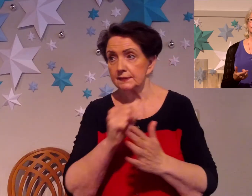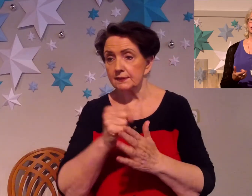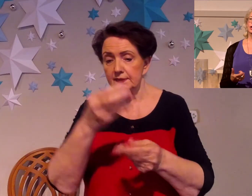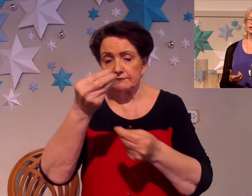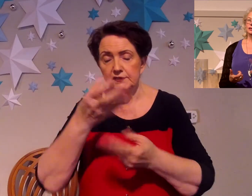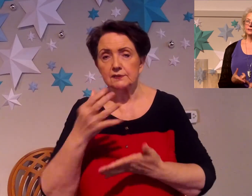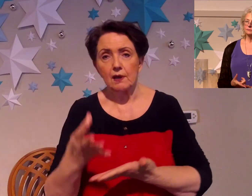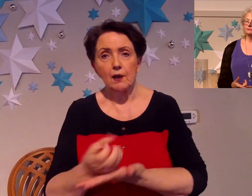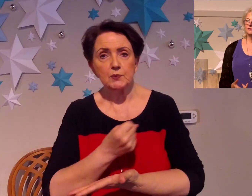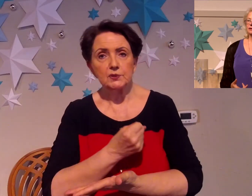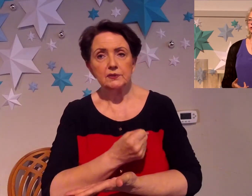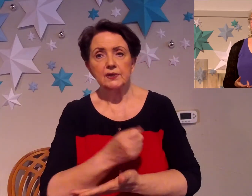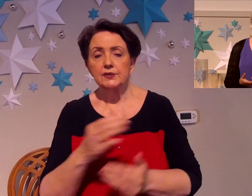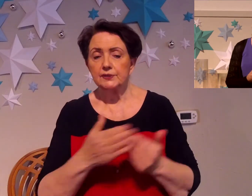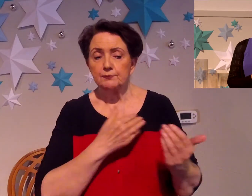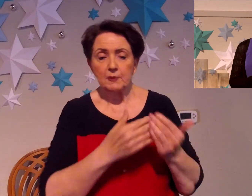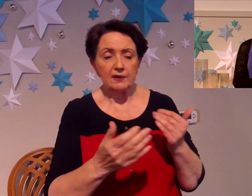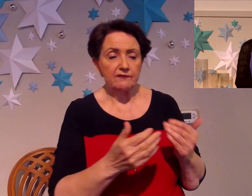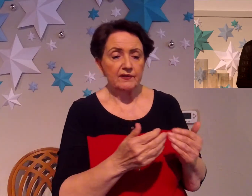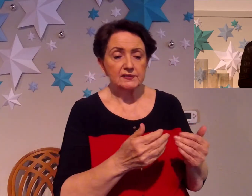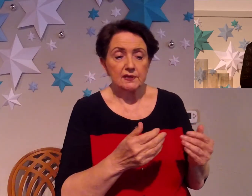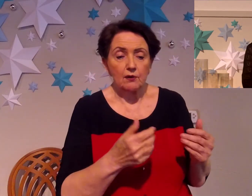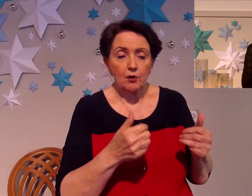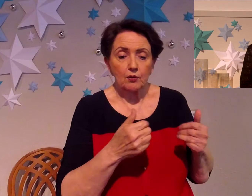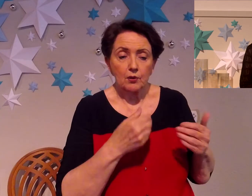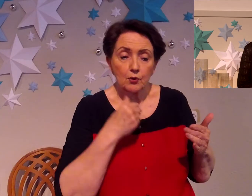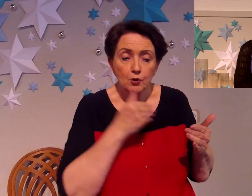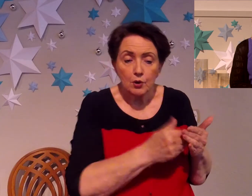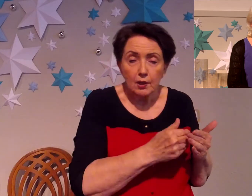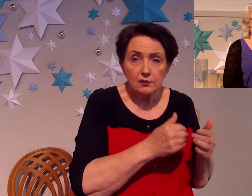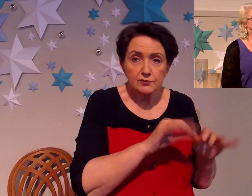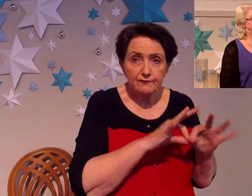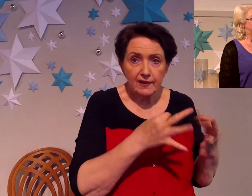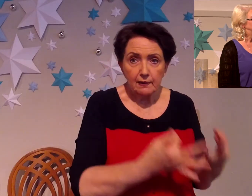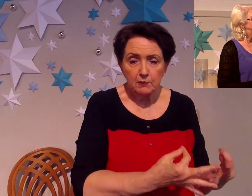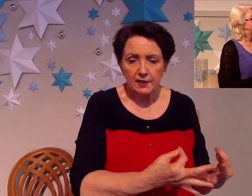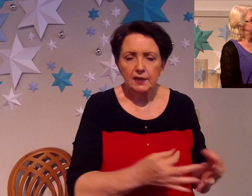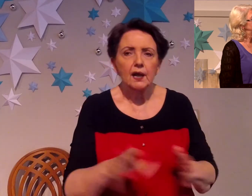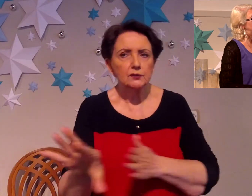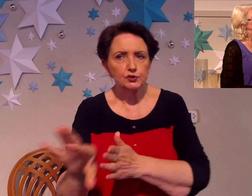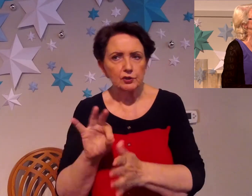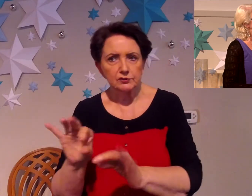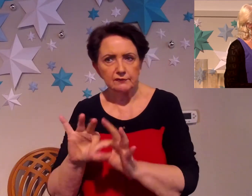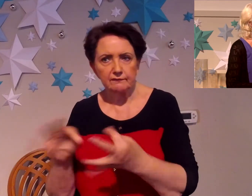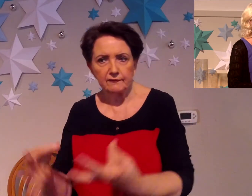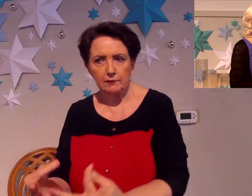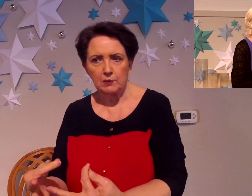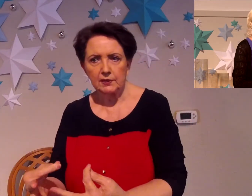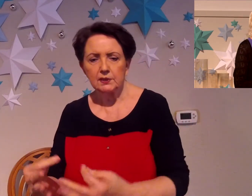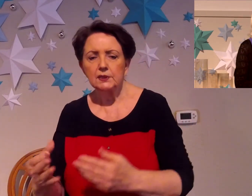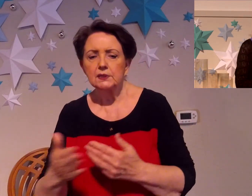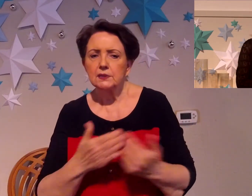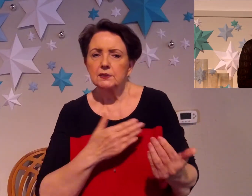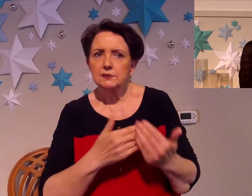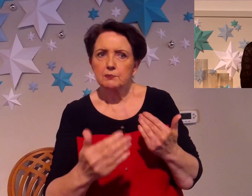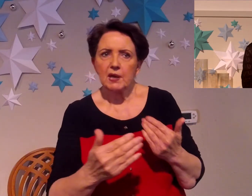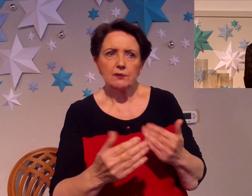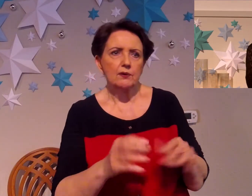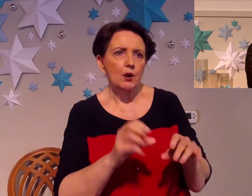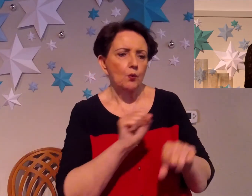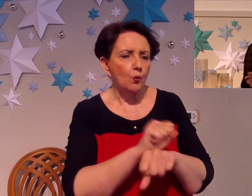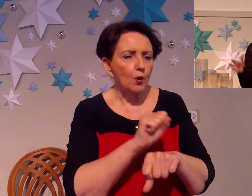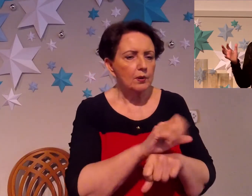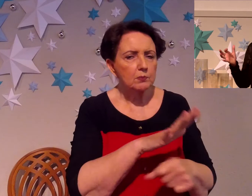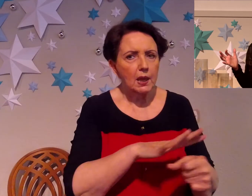whether it's with our intimate family, our extended family, our friends, our chosen family, even at our workplaces, even at